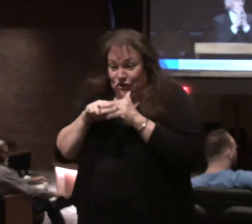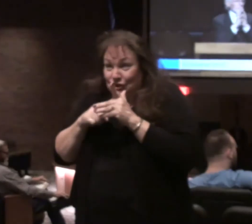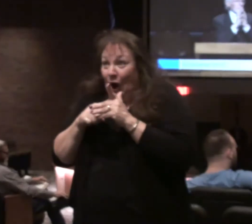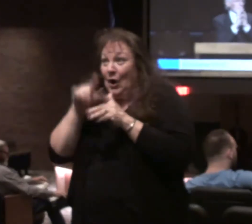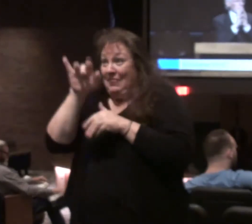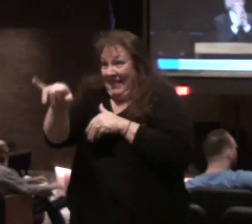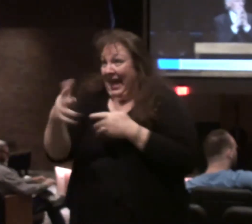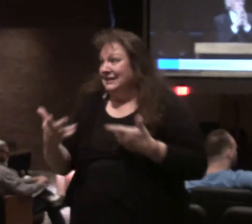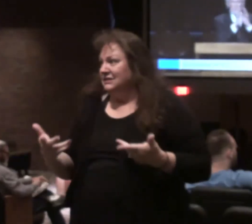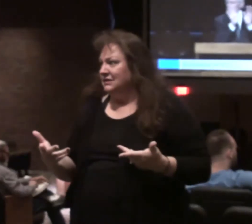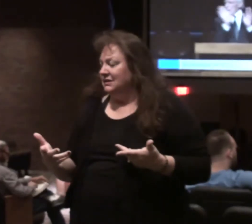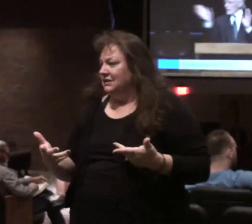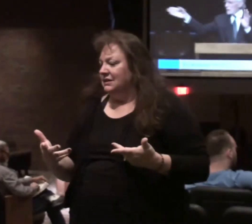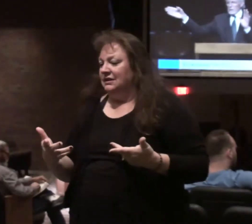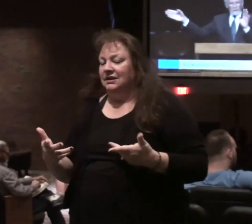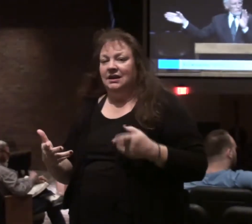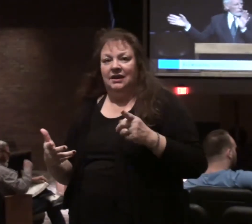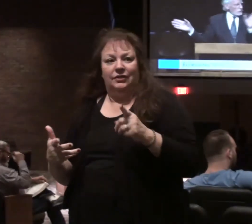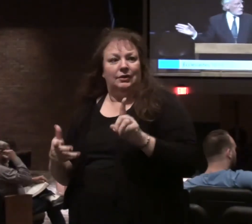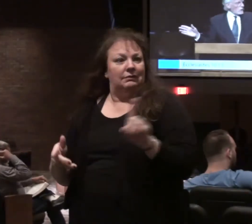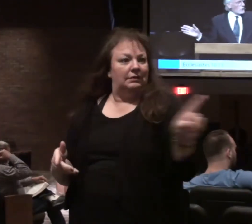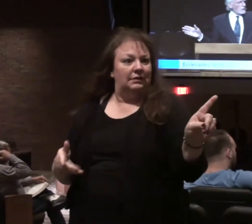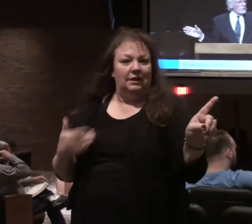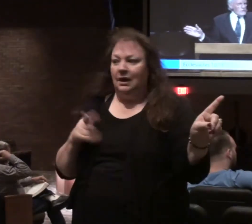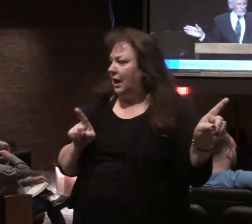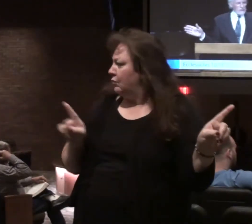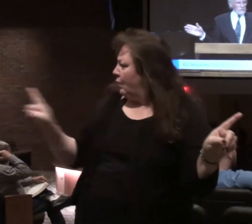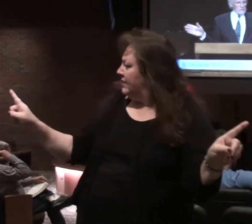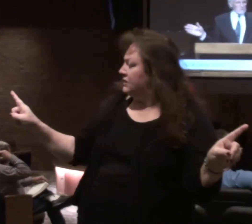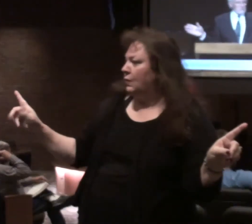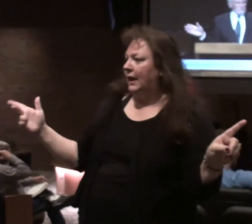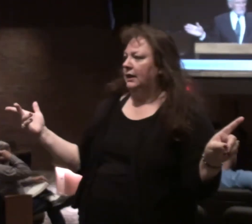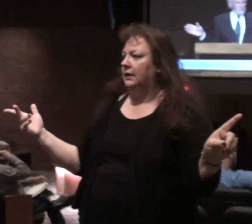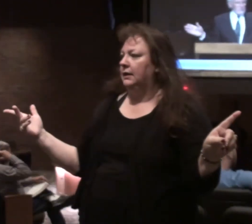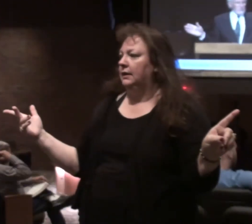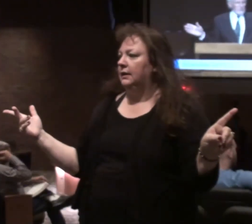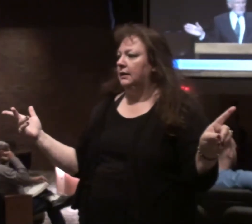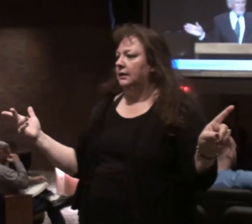there. Because they're going that direction, we're going this direction.